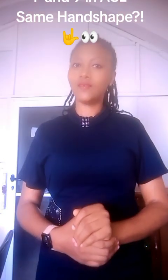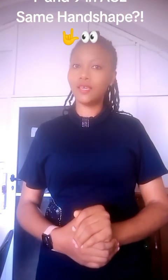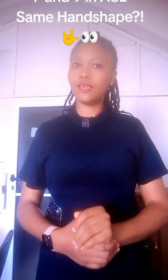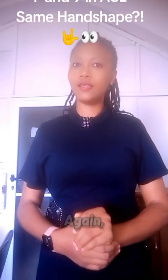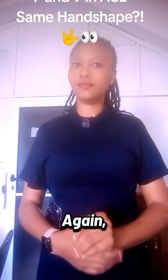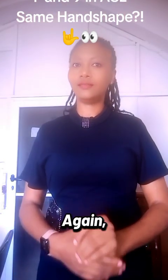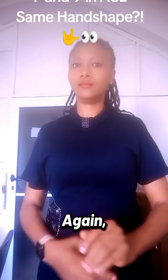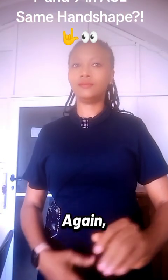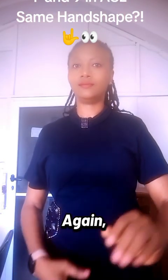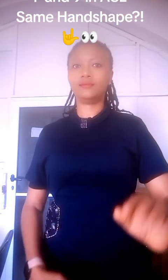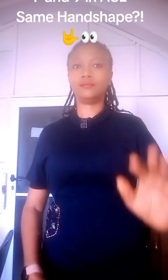Again.